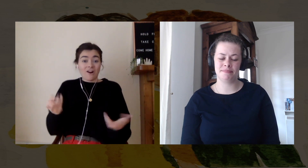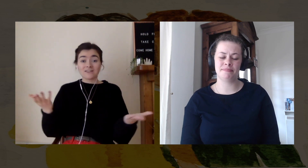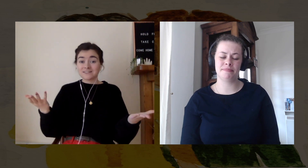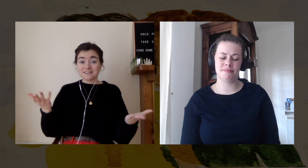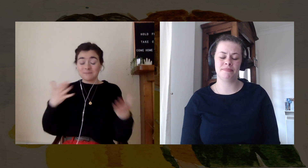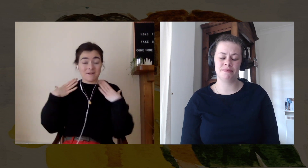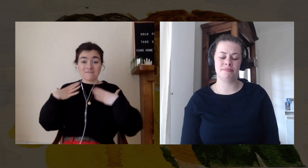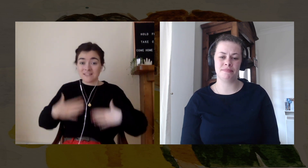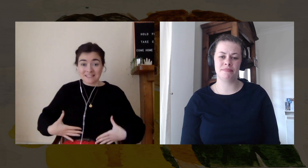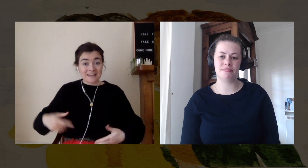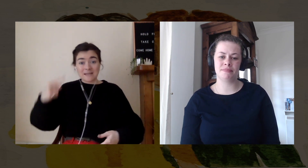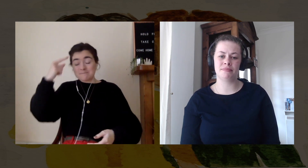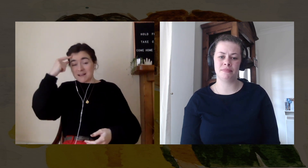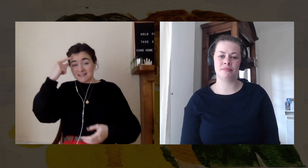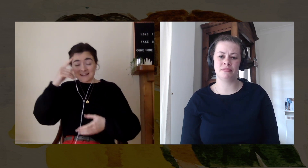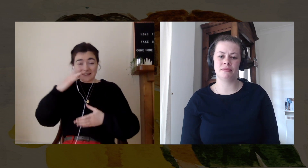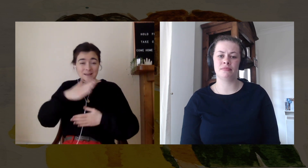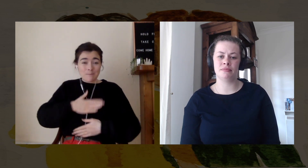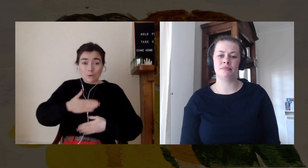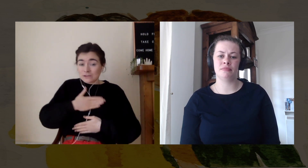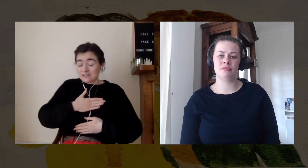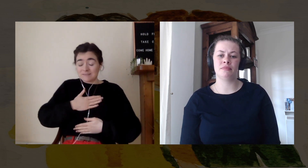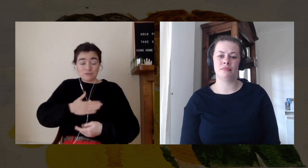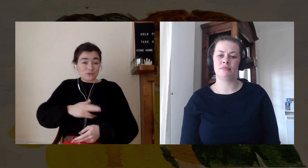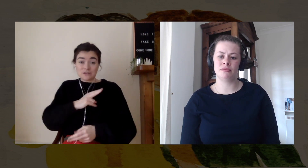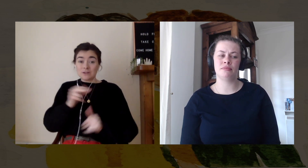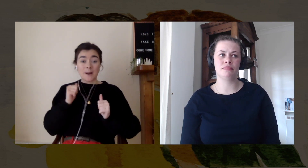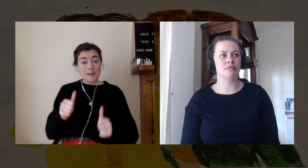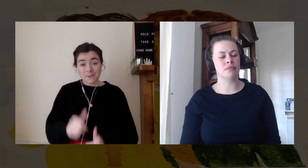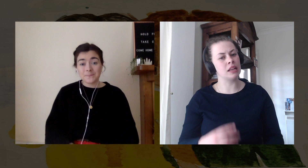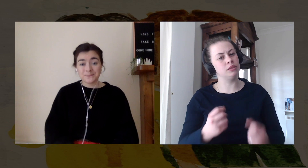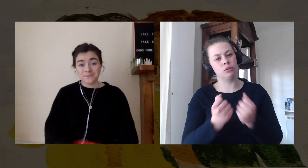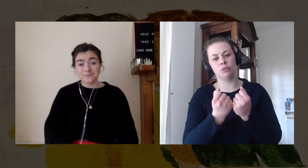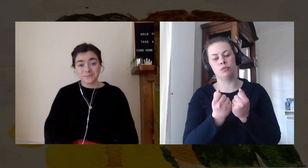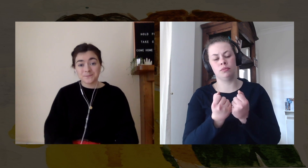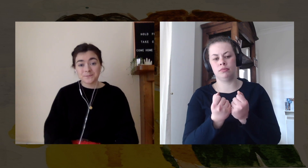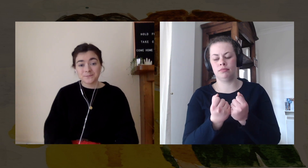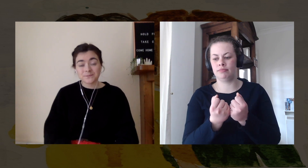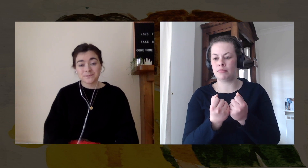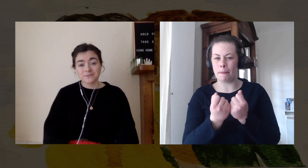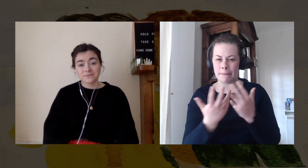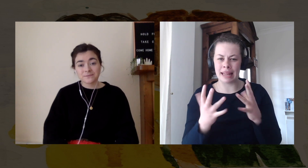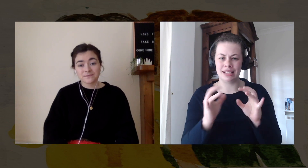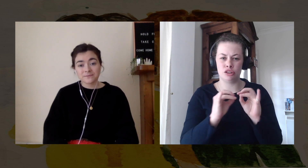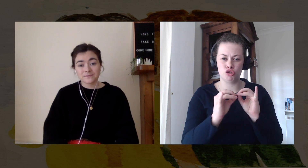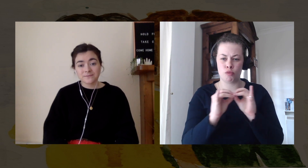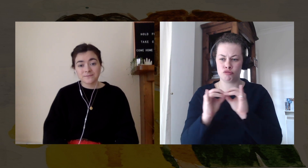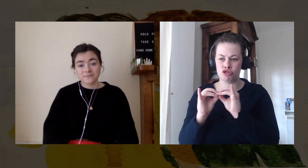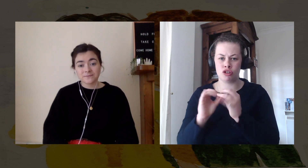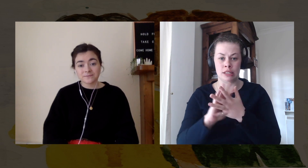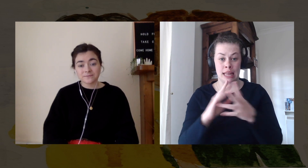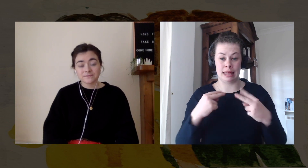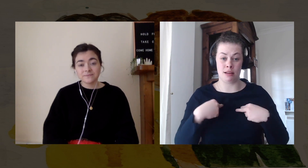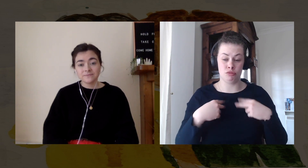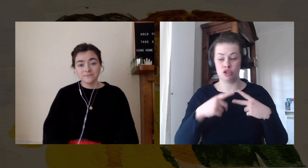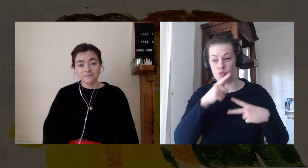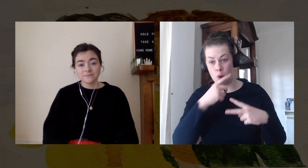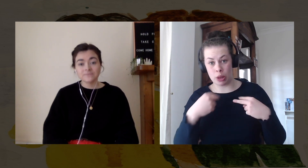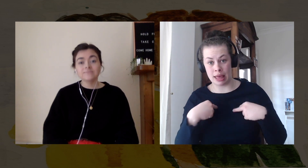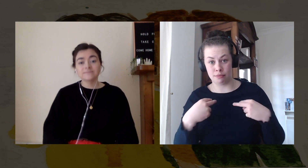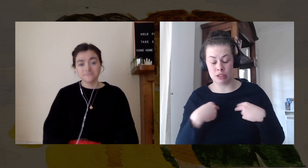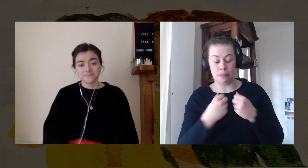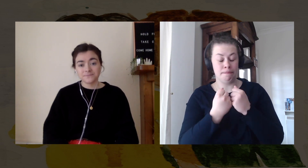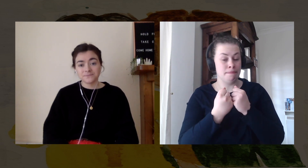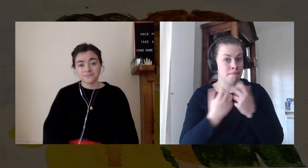able. And so many, in interpreting sign language, spoken language, so many interpreters burn out. And I think it's the fear of saying no.